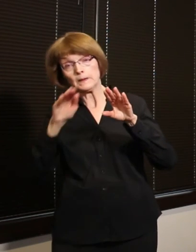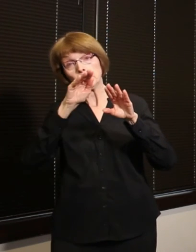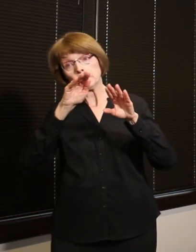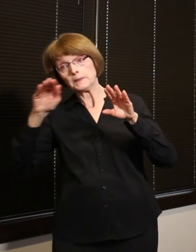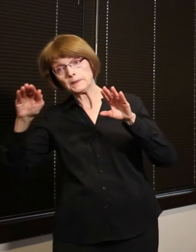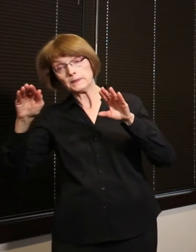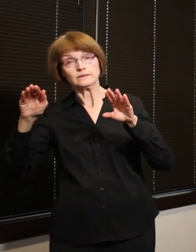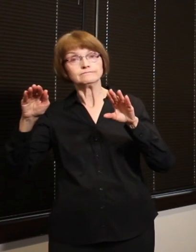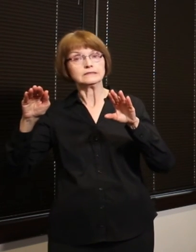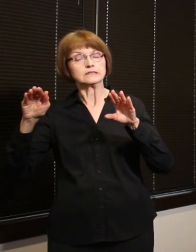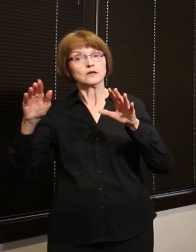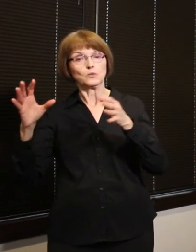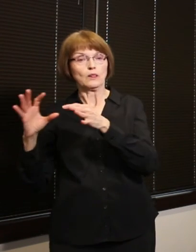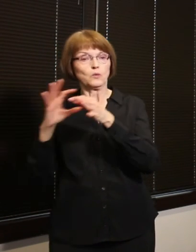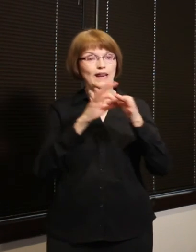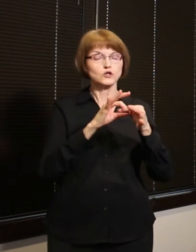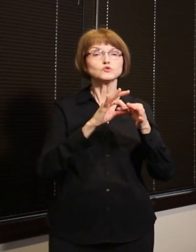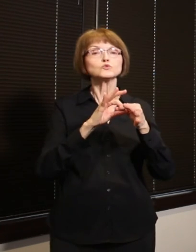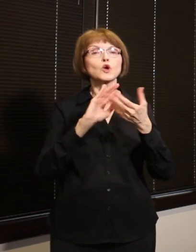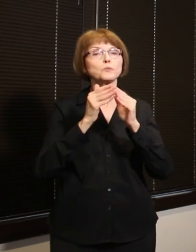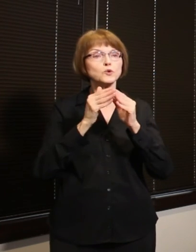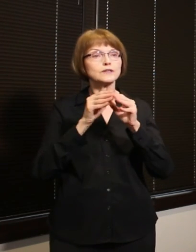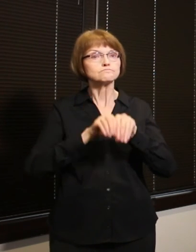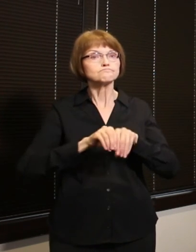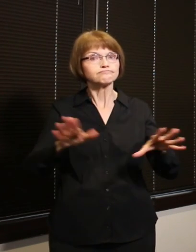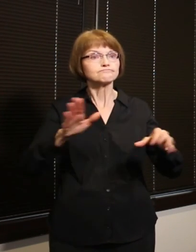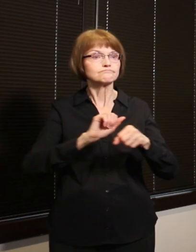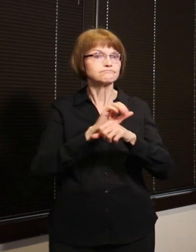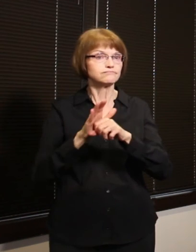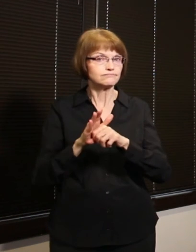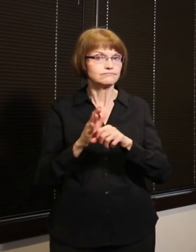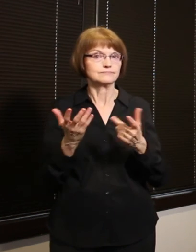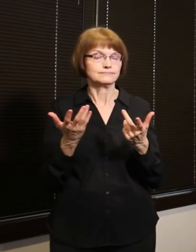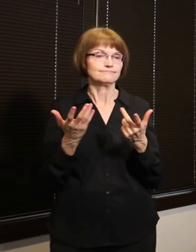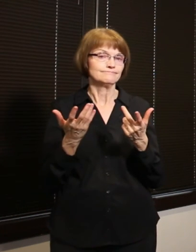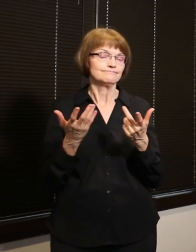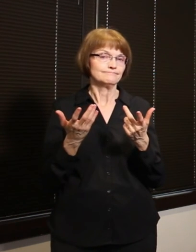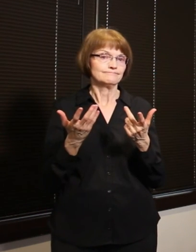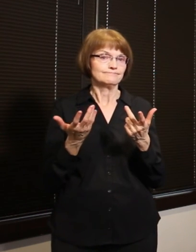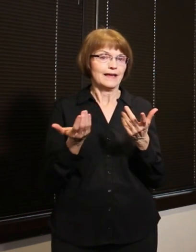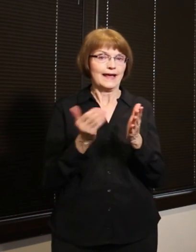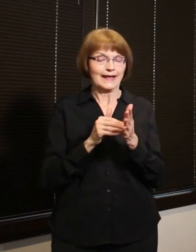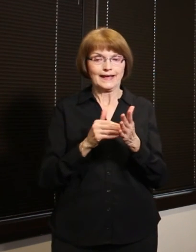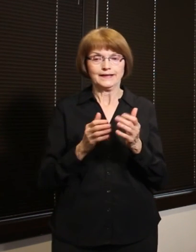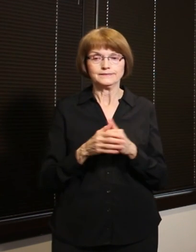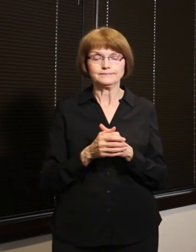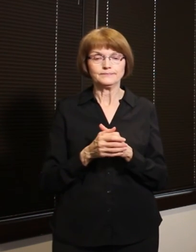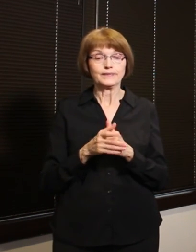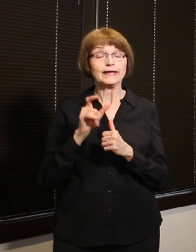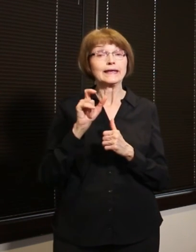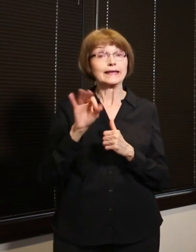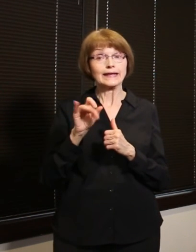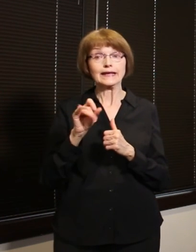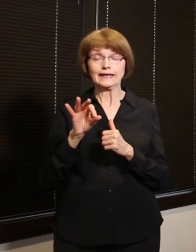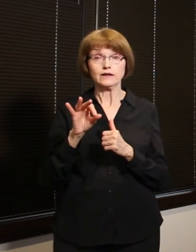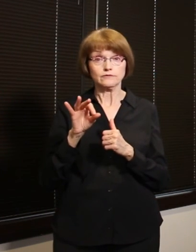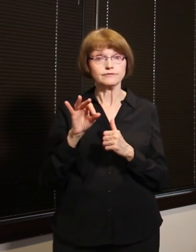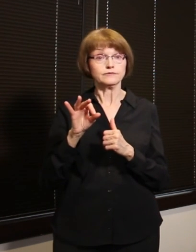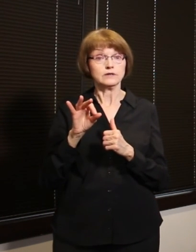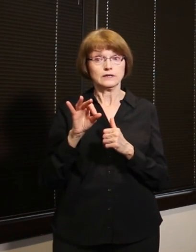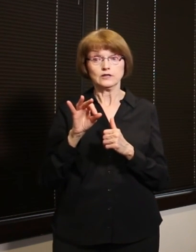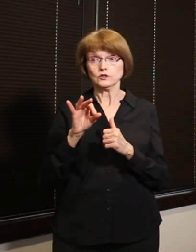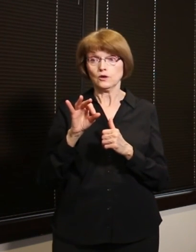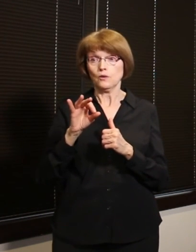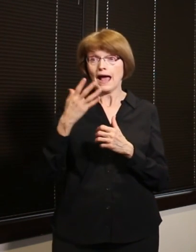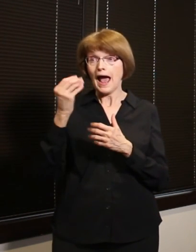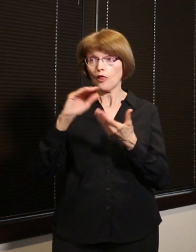upon transmission in the community. Again, you'll hear me go back to transmission. So if the transmission remains low, that means